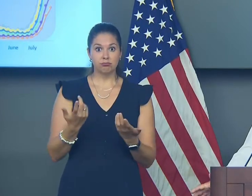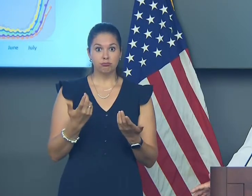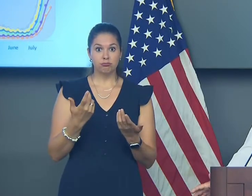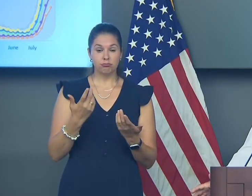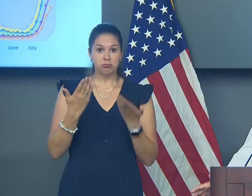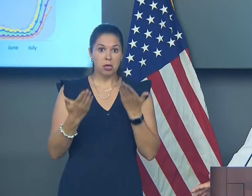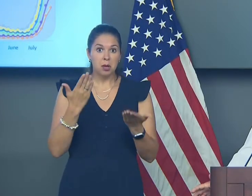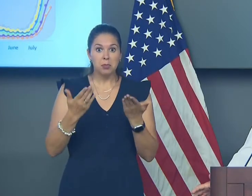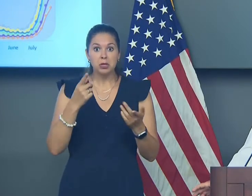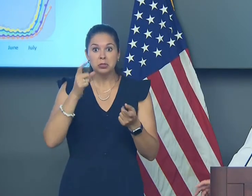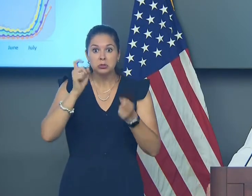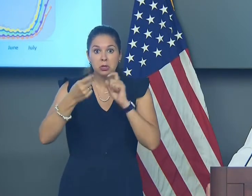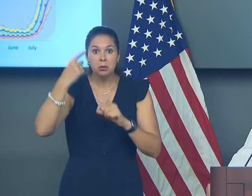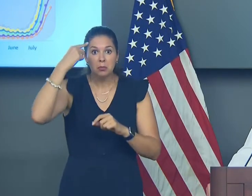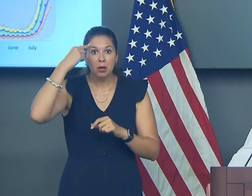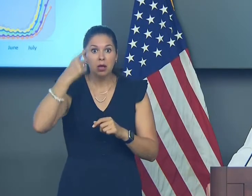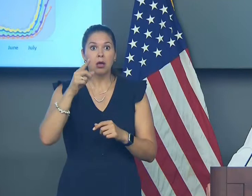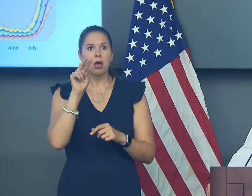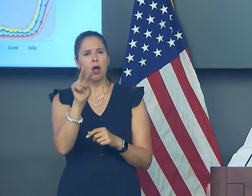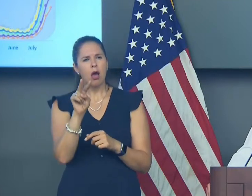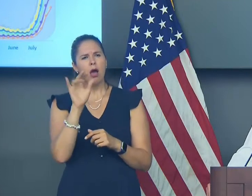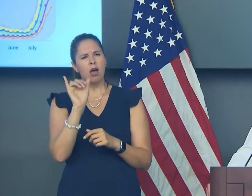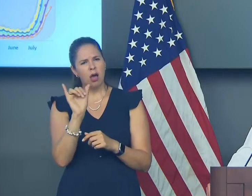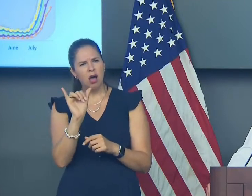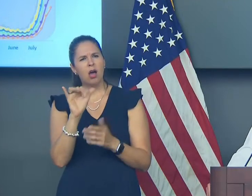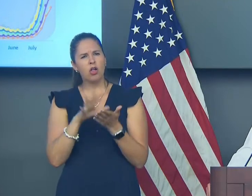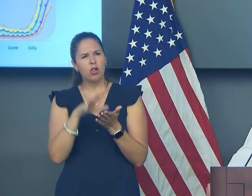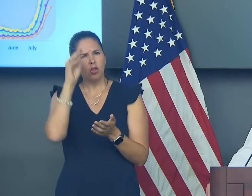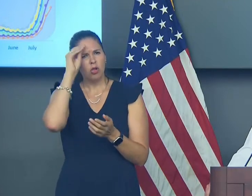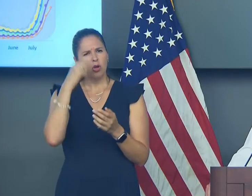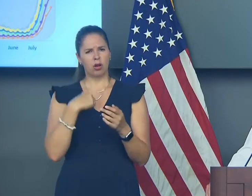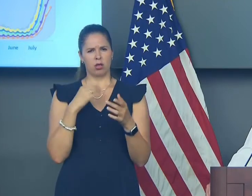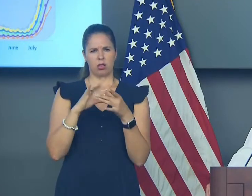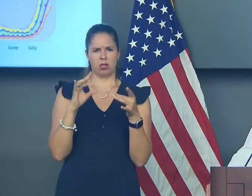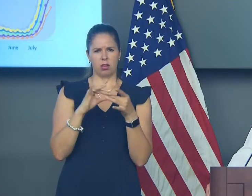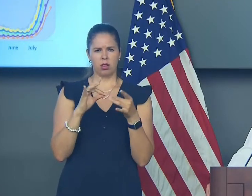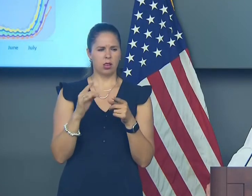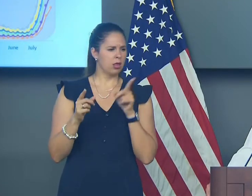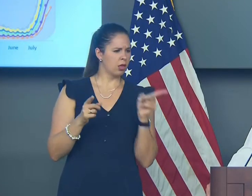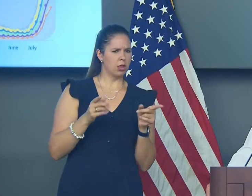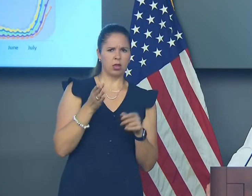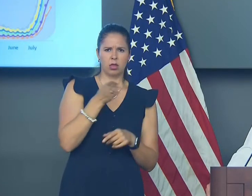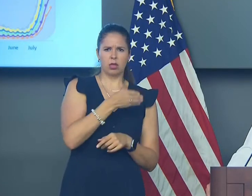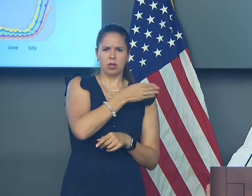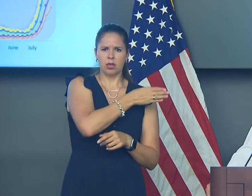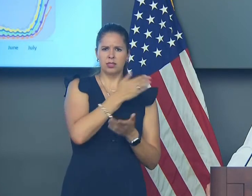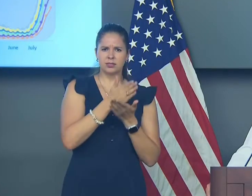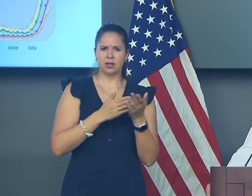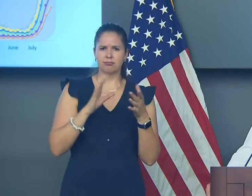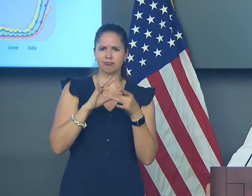Consider what you have been told here by these healthcare professionals.